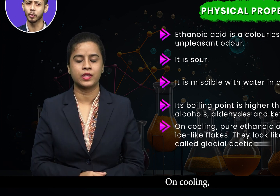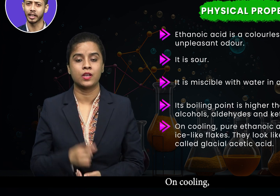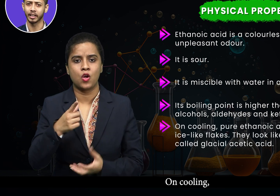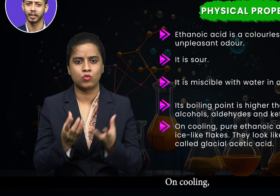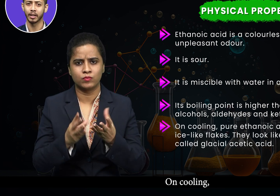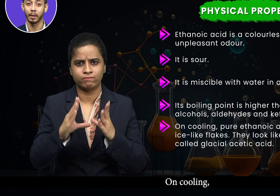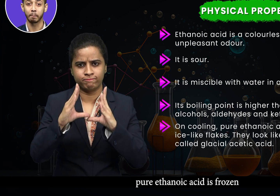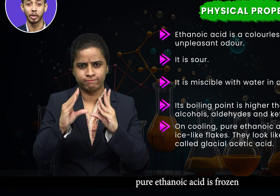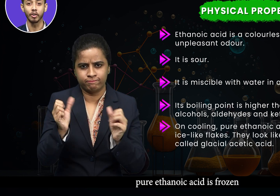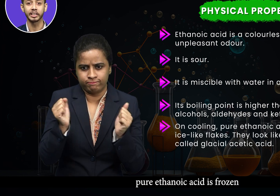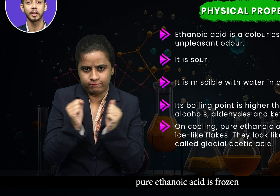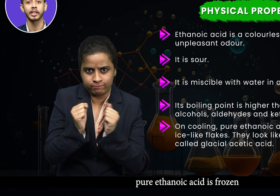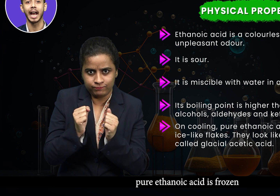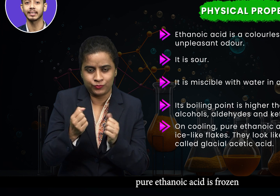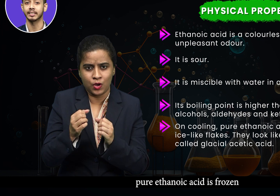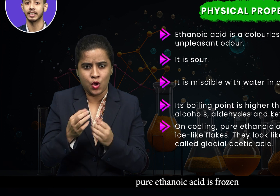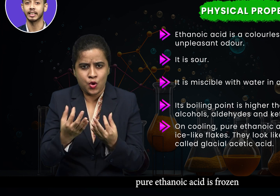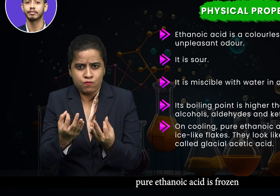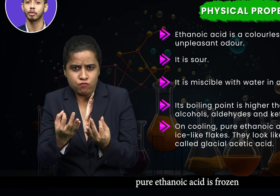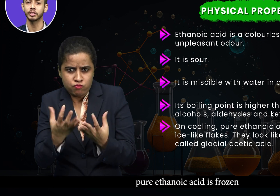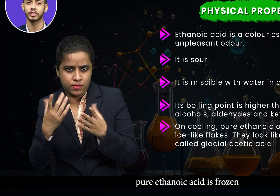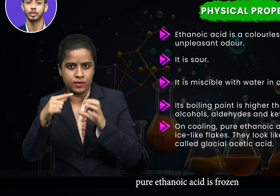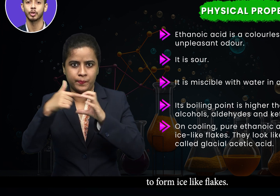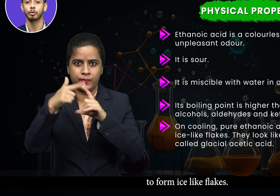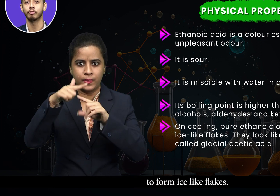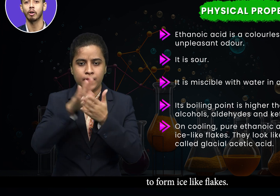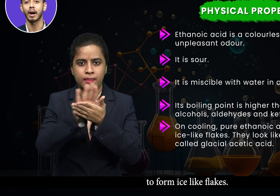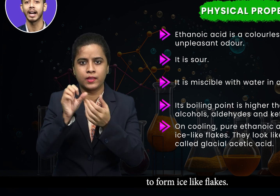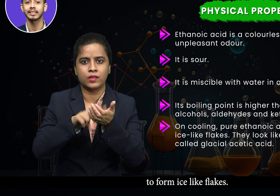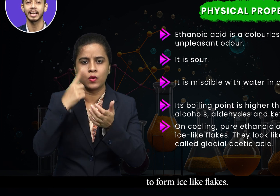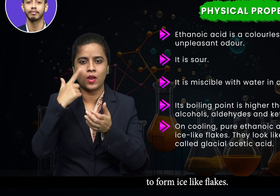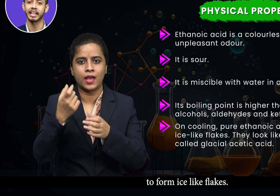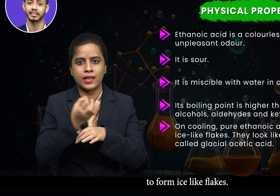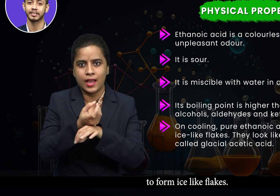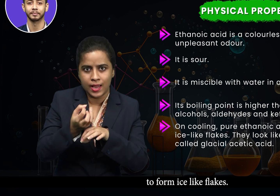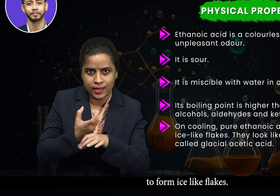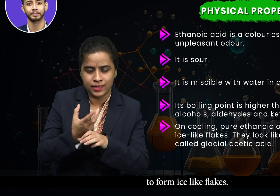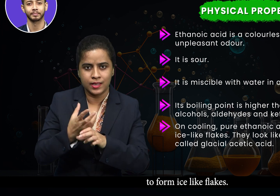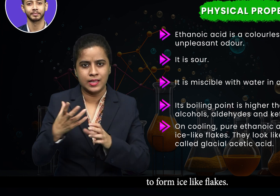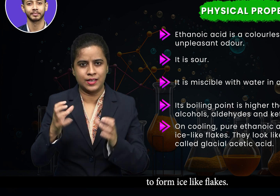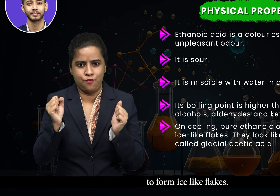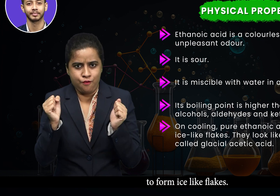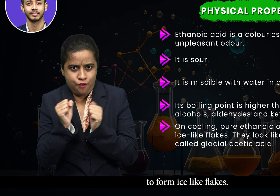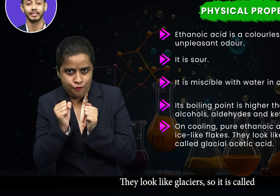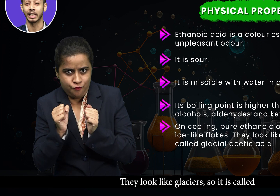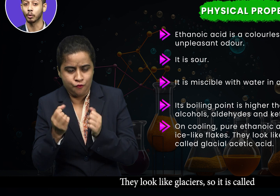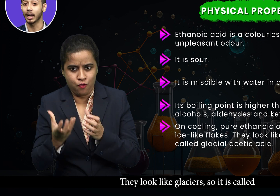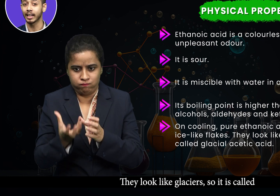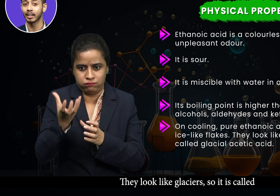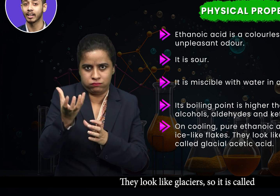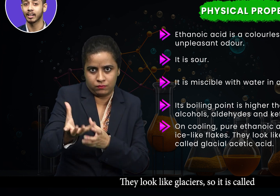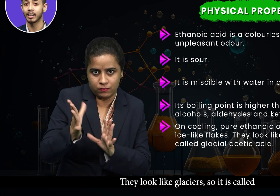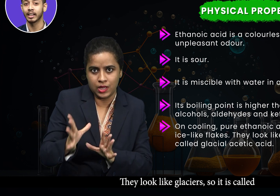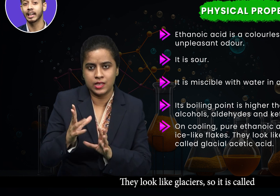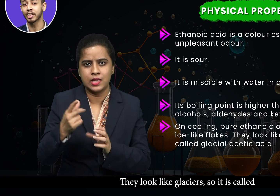On cooling, pure ethanoic acid is frozen to form ice-like flakes. They look